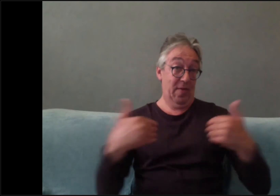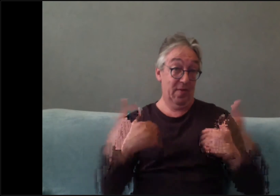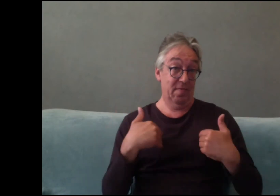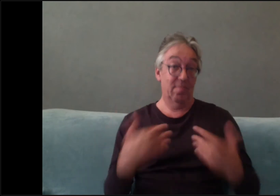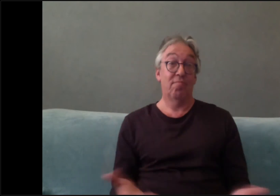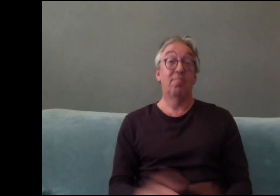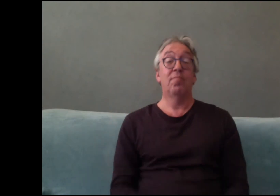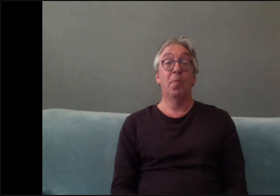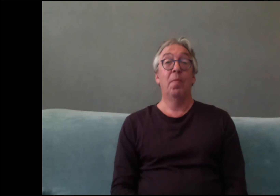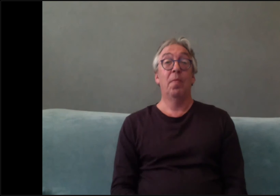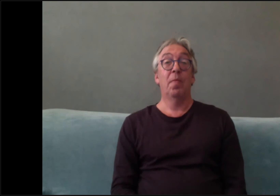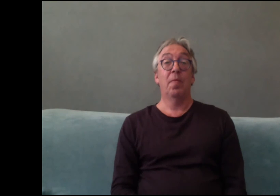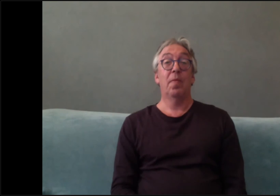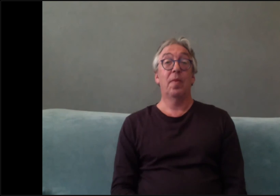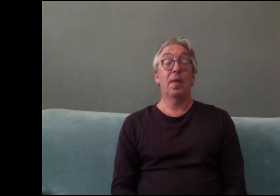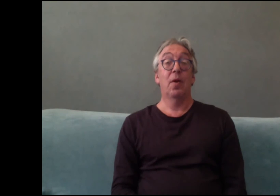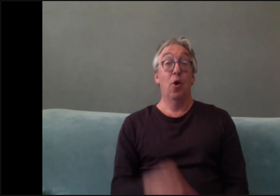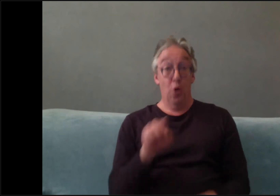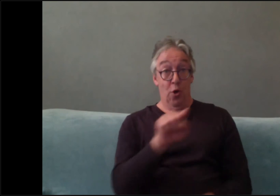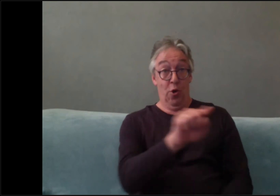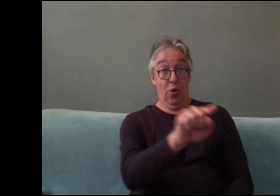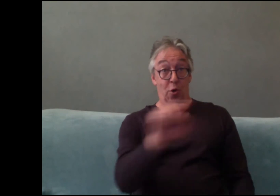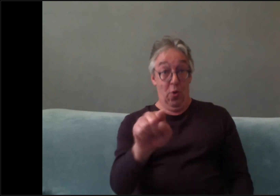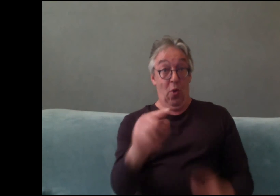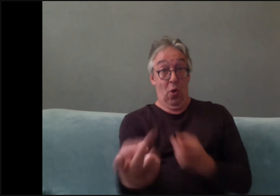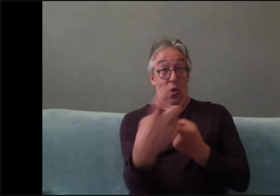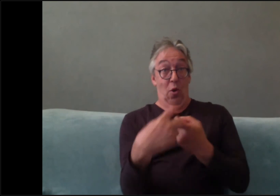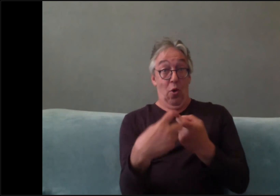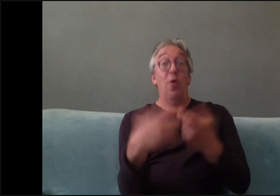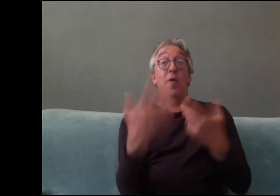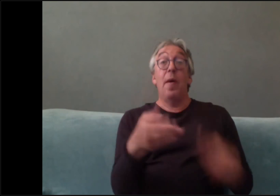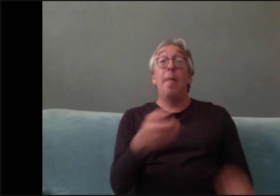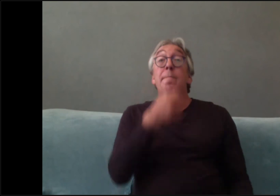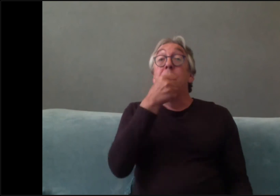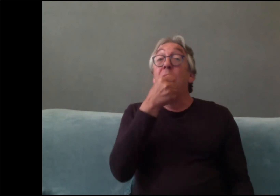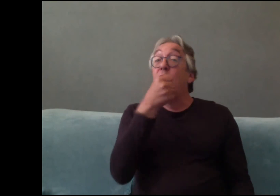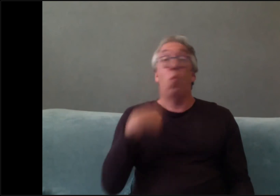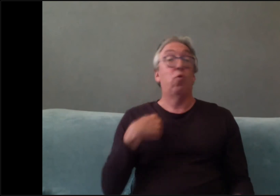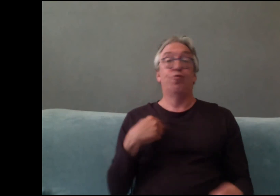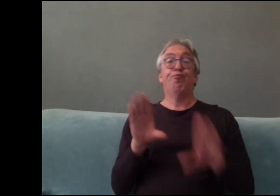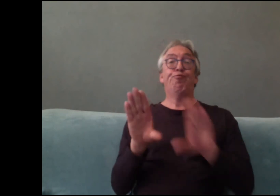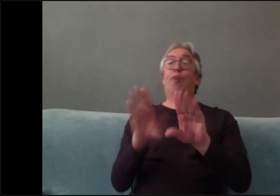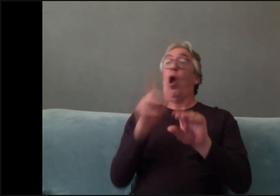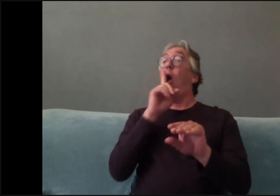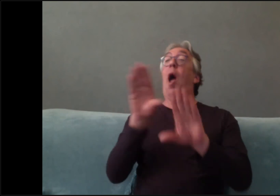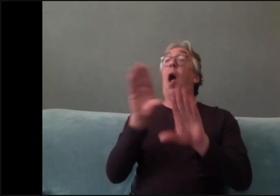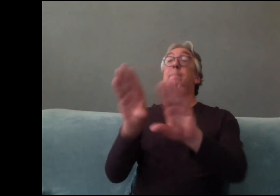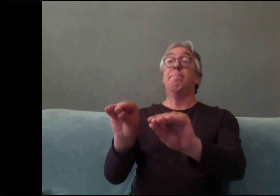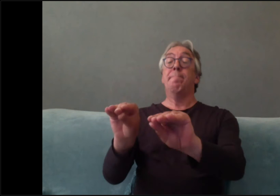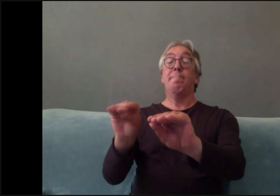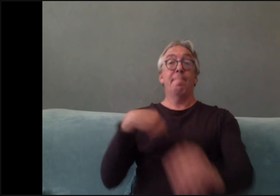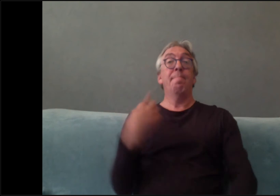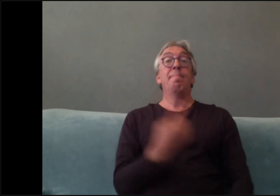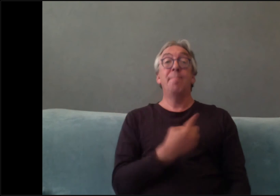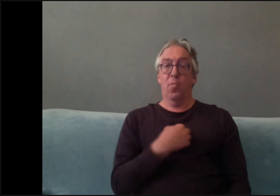All of you as participants have muted microphones and EDF controls the permission to unmute this. So